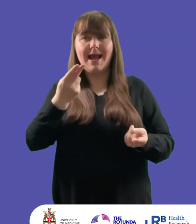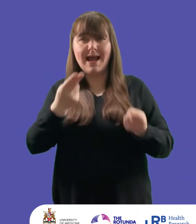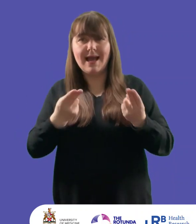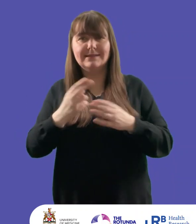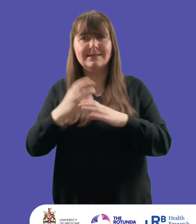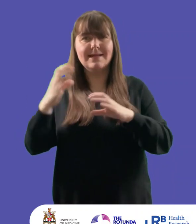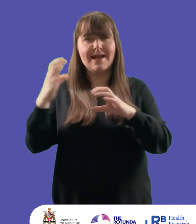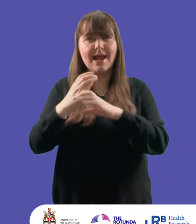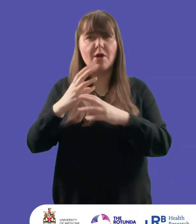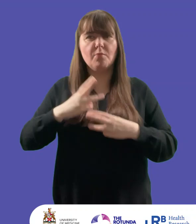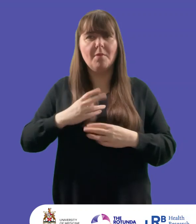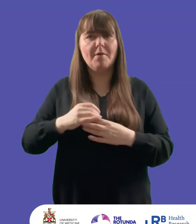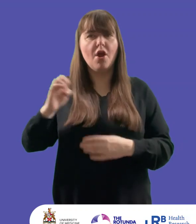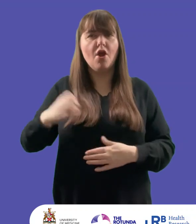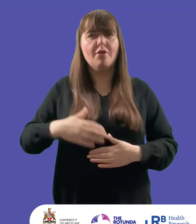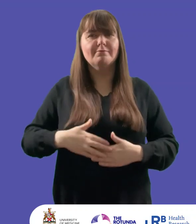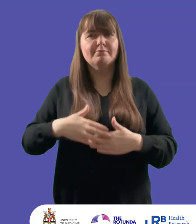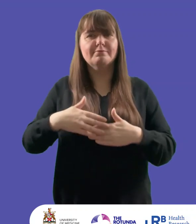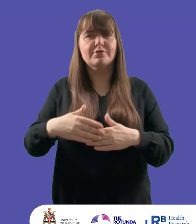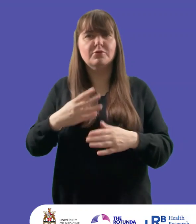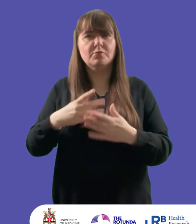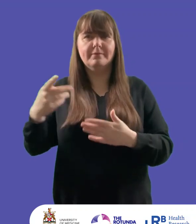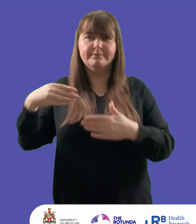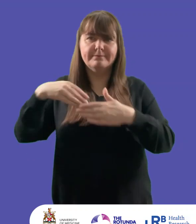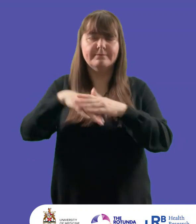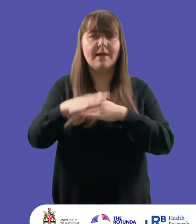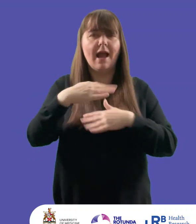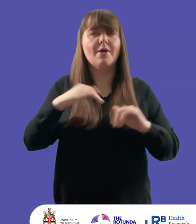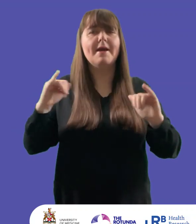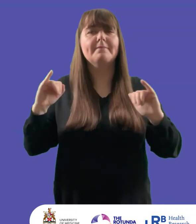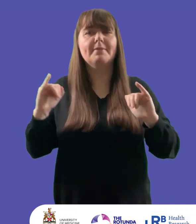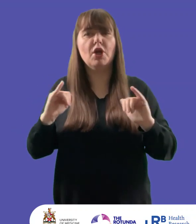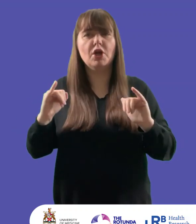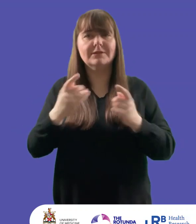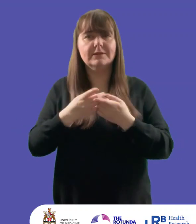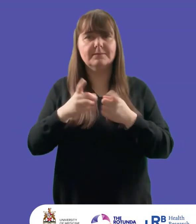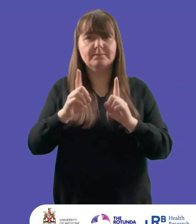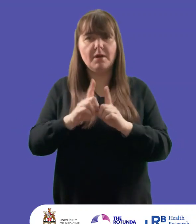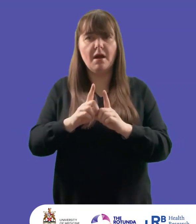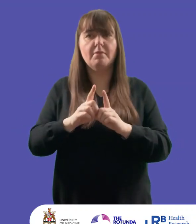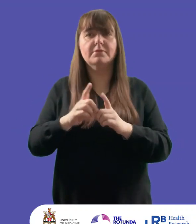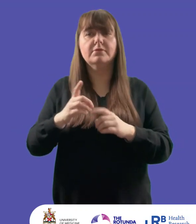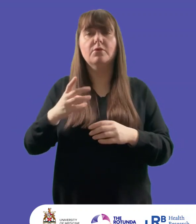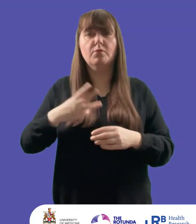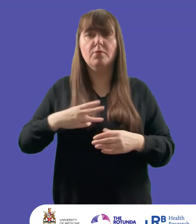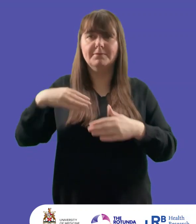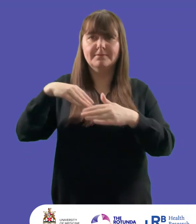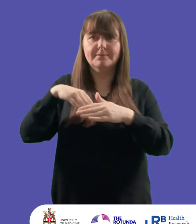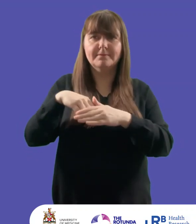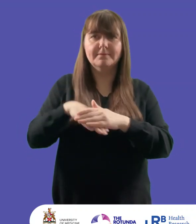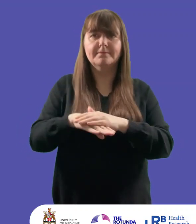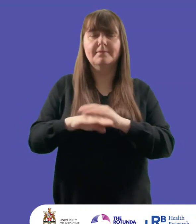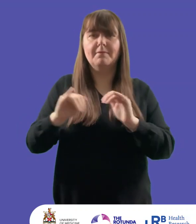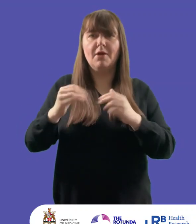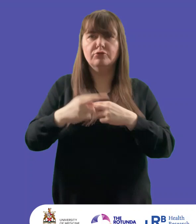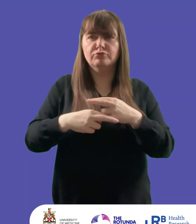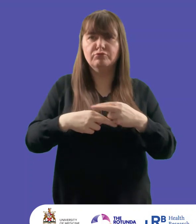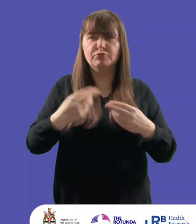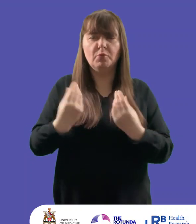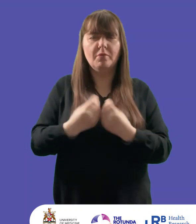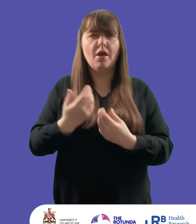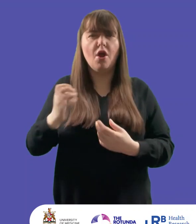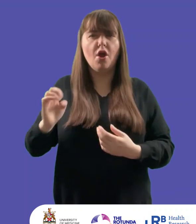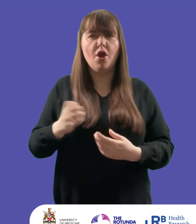care for women in early pregnancy when they present to our emergency department. Women present to the emergency room in